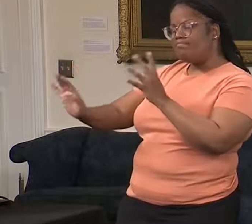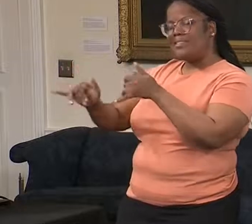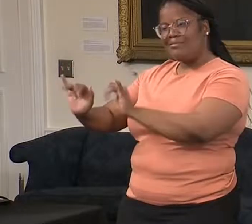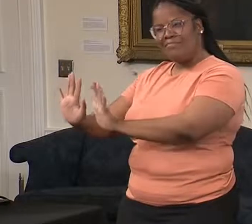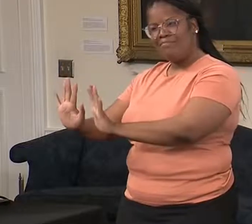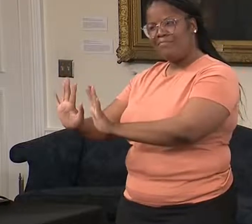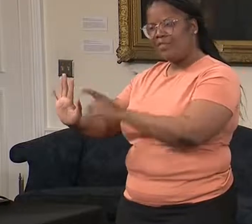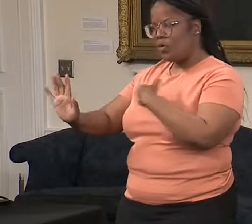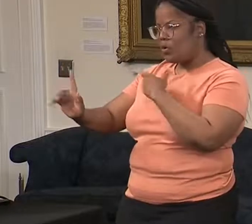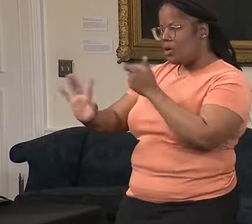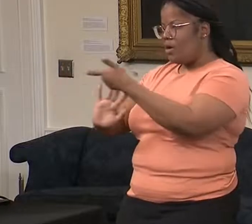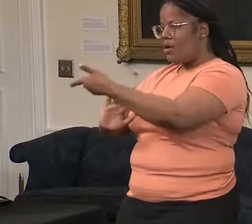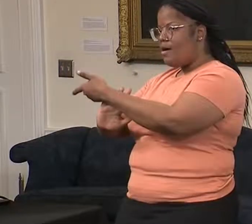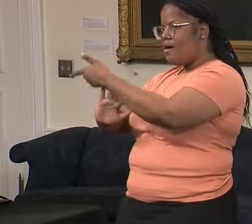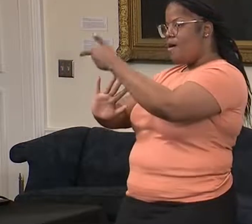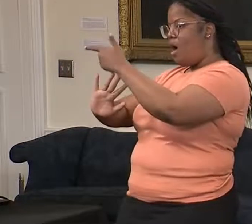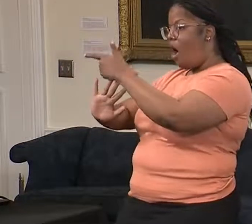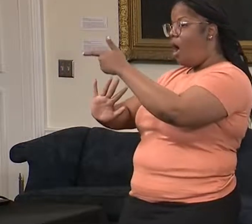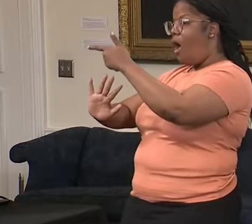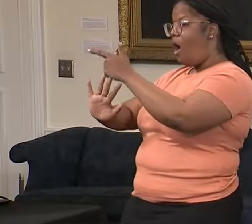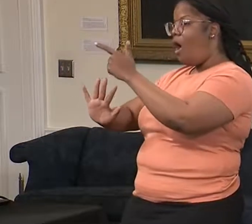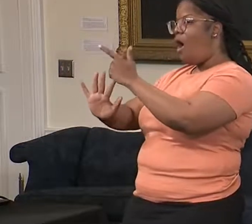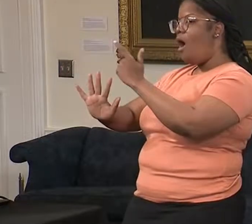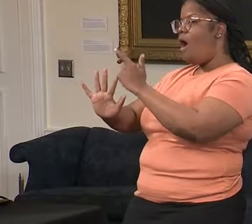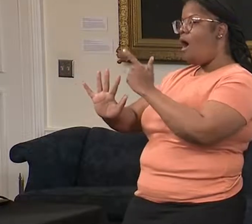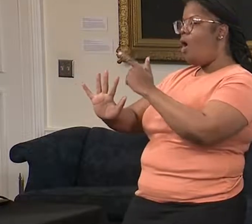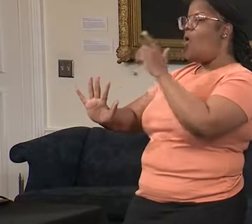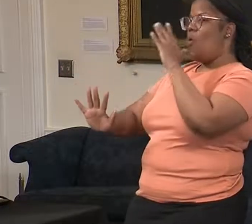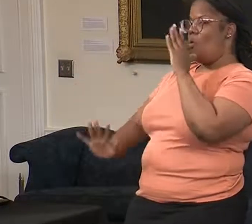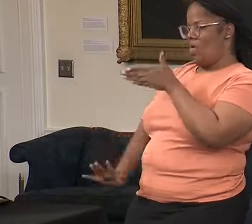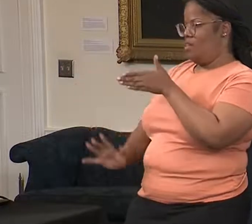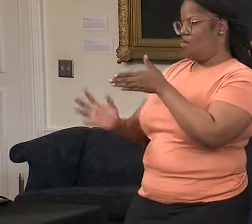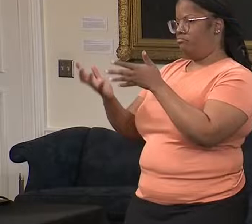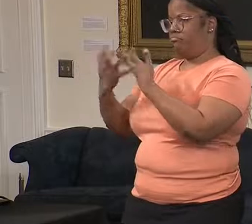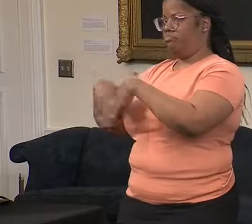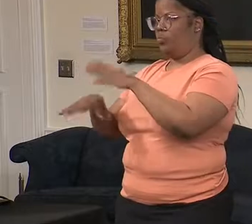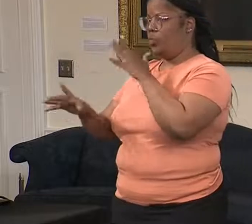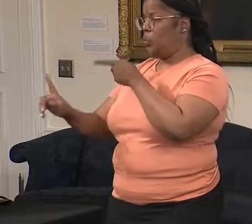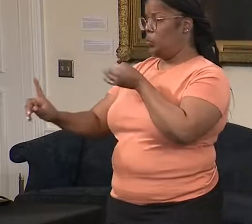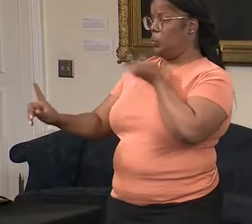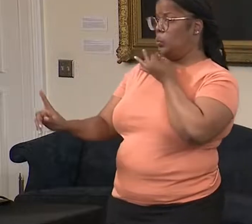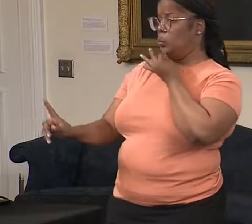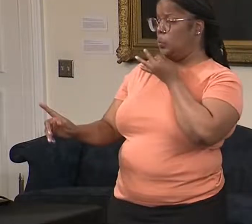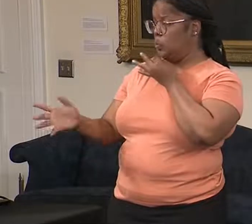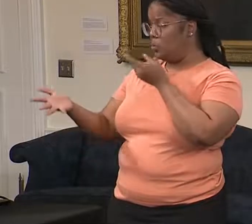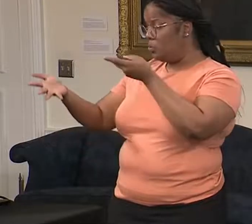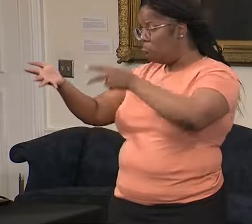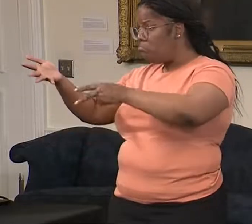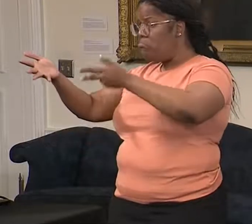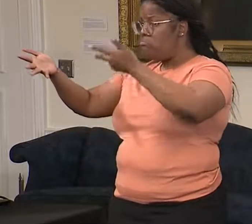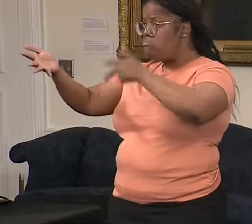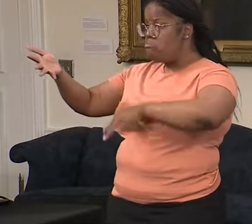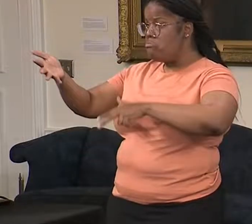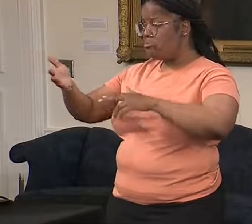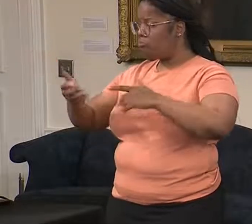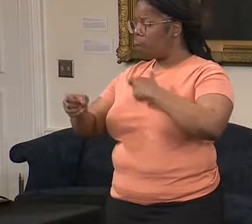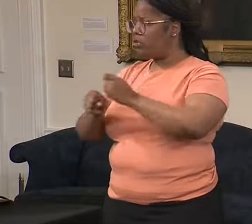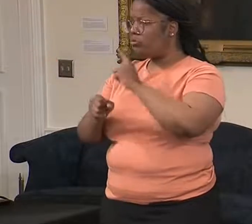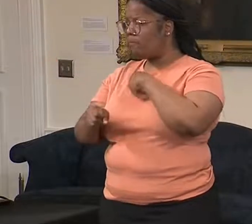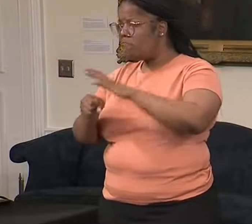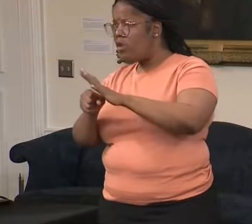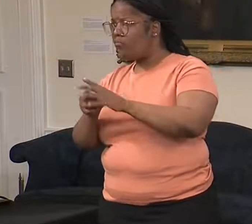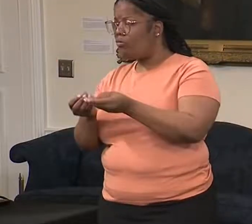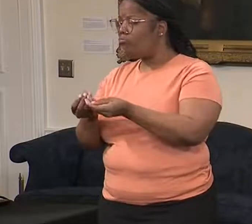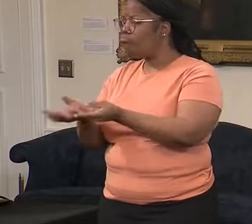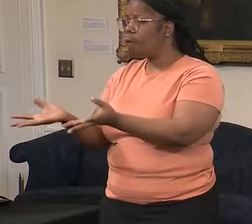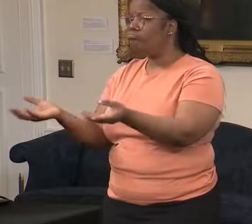weeks of April and May that we will have enough vaccines for everybody, and that's why we're trying to get an organized process. We don't want to slow down. We want to keep